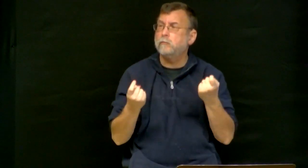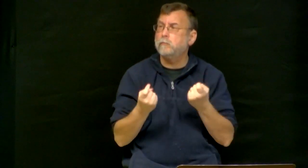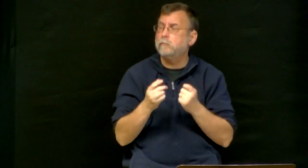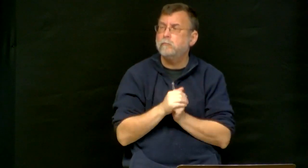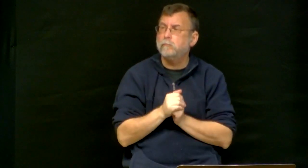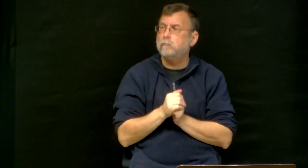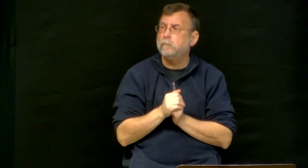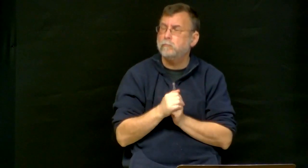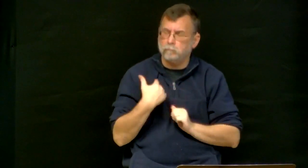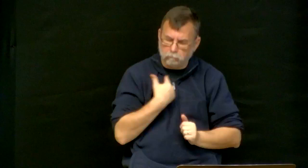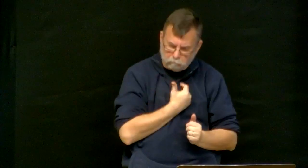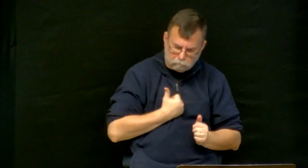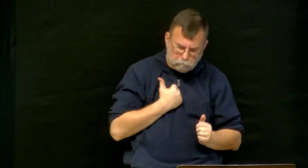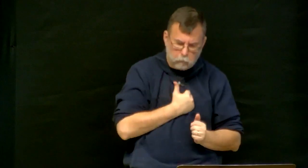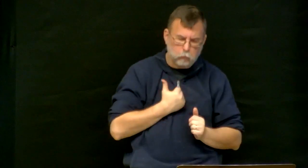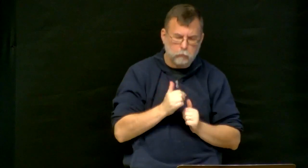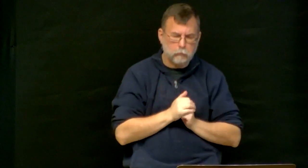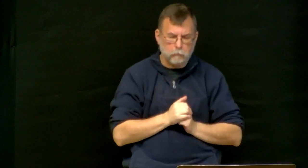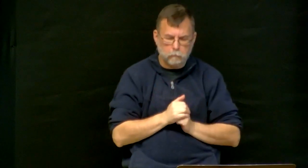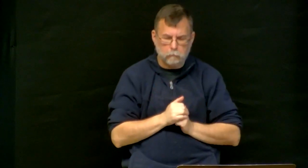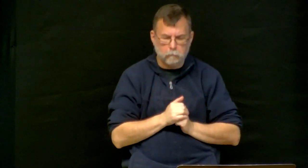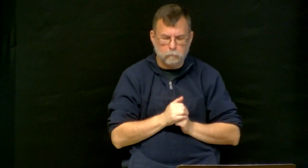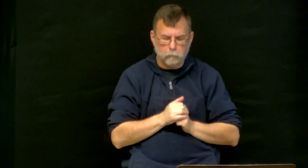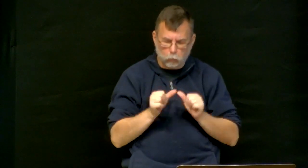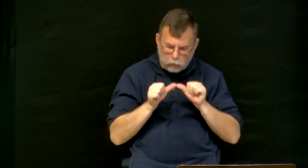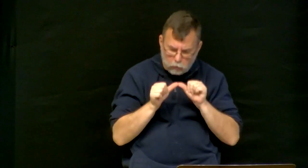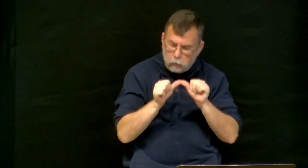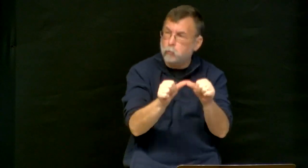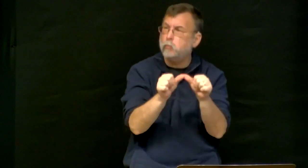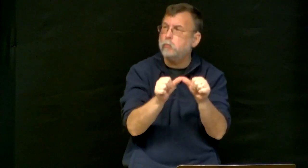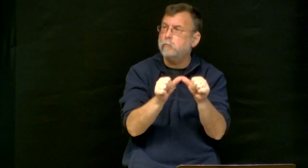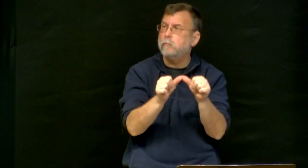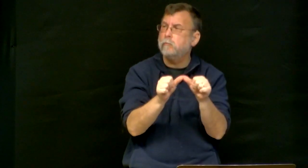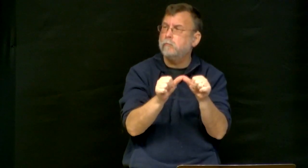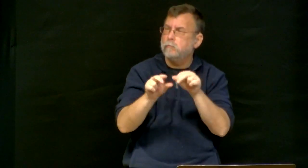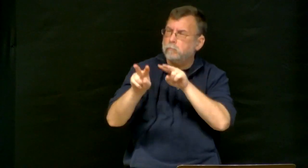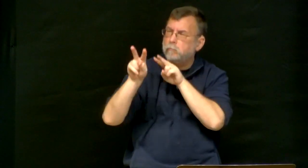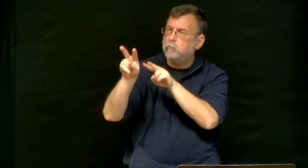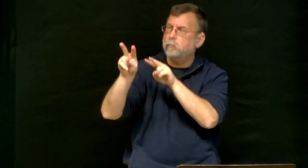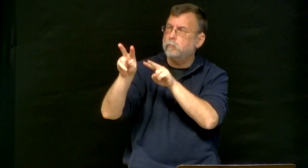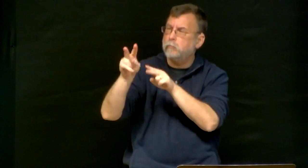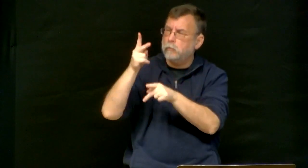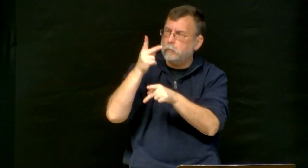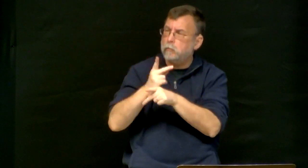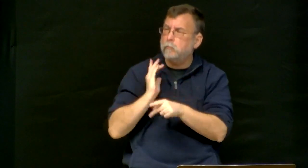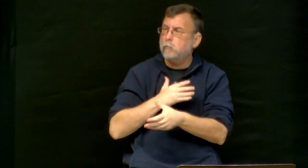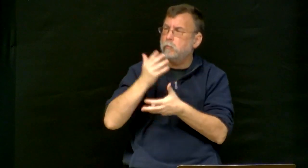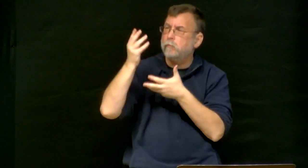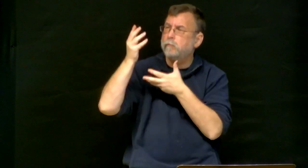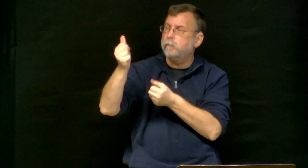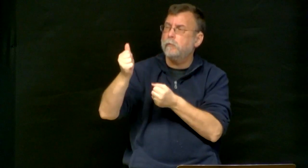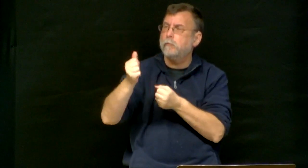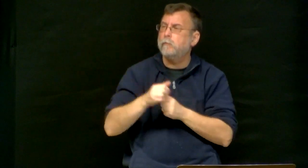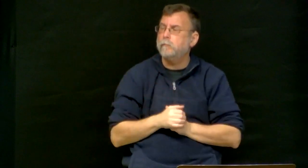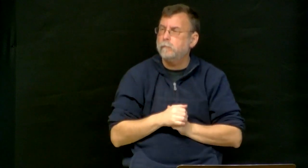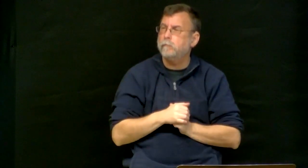We repent from our sins. We continue on to look to you to keep us